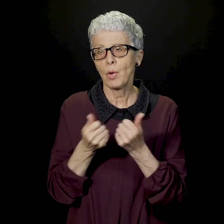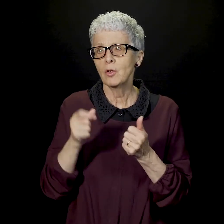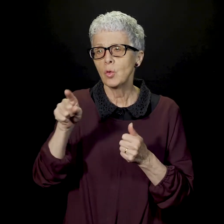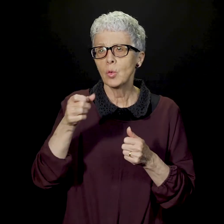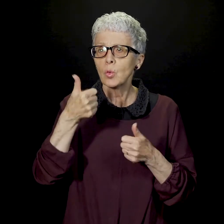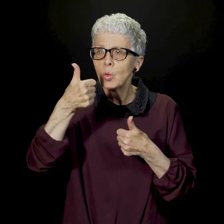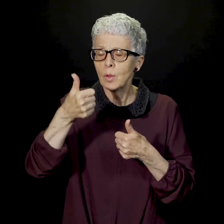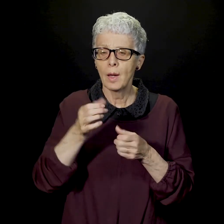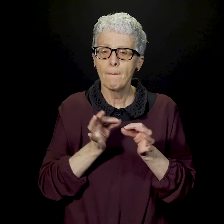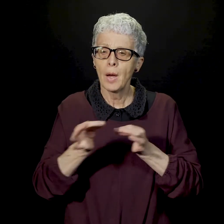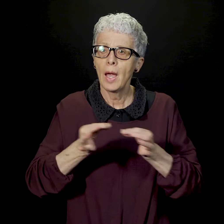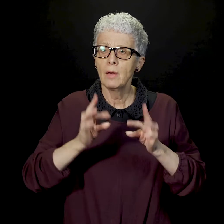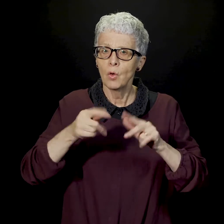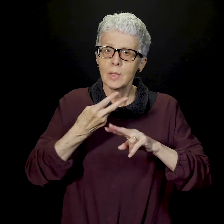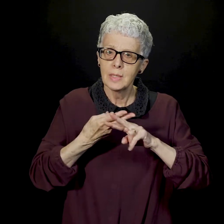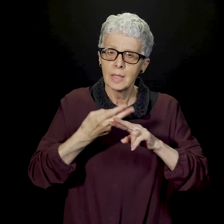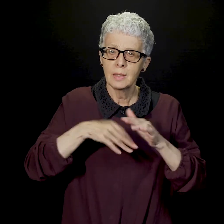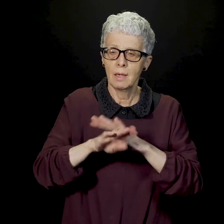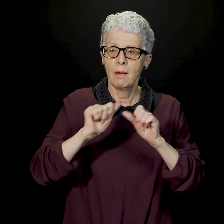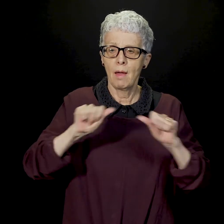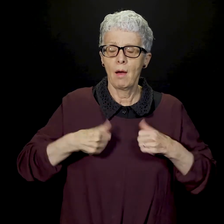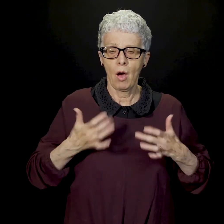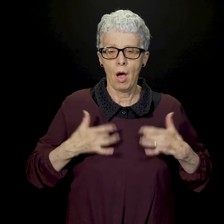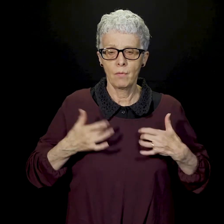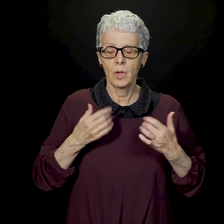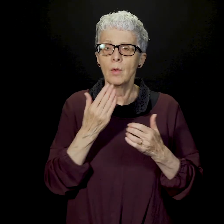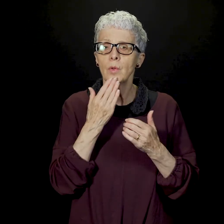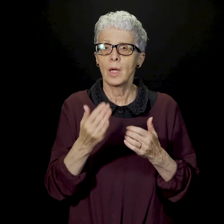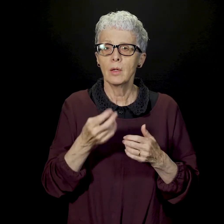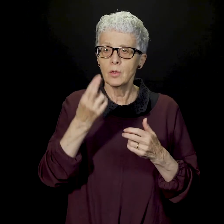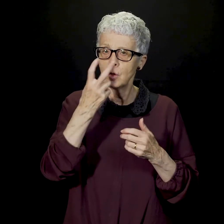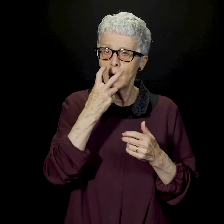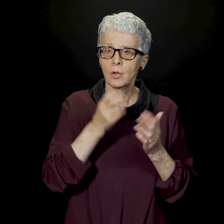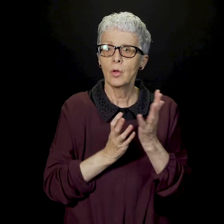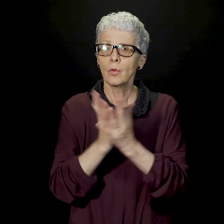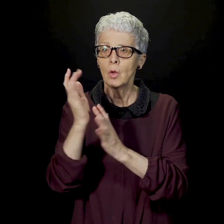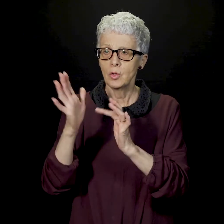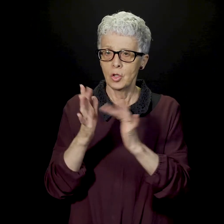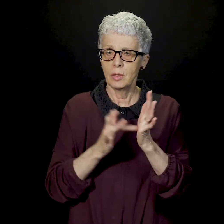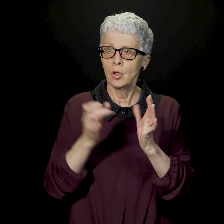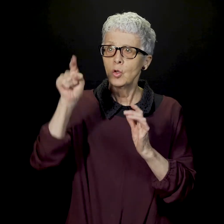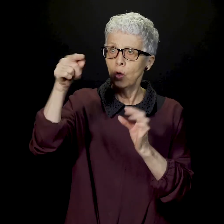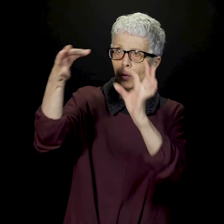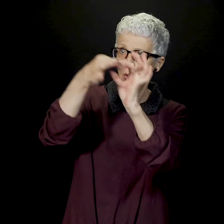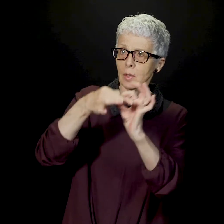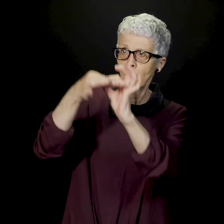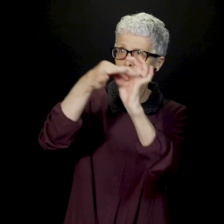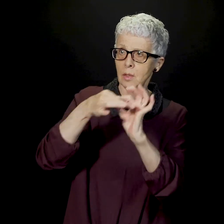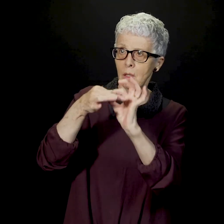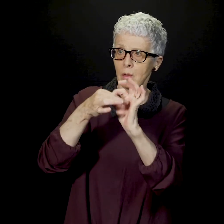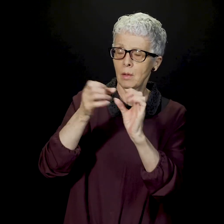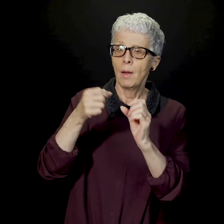best design for sex in our lives. But we thank you tonight, God, through Jesus, you reconciled us back to